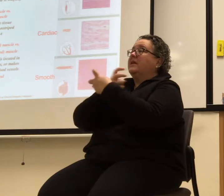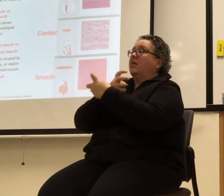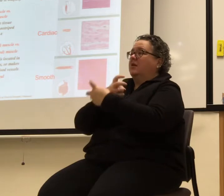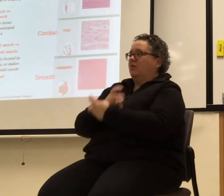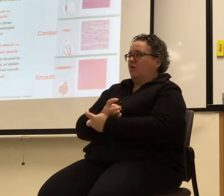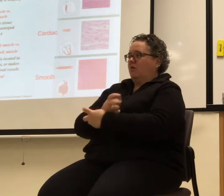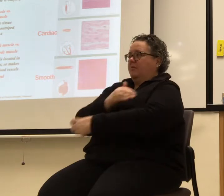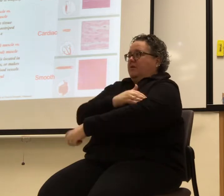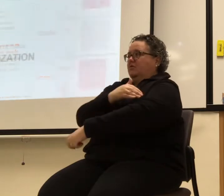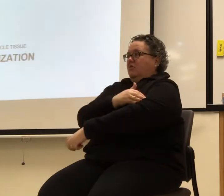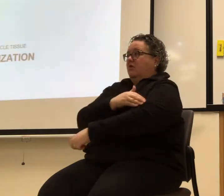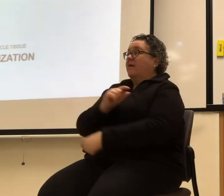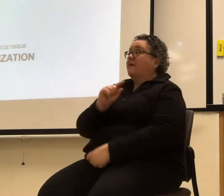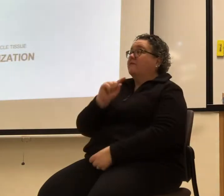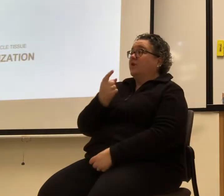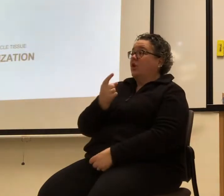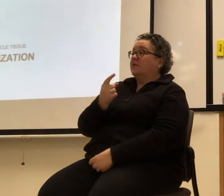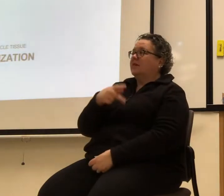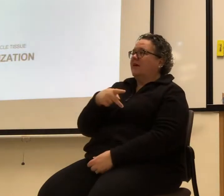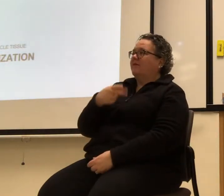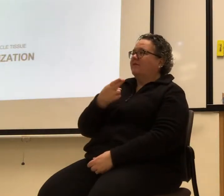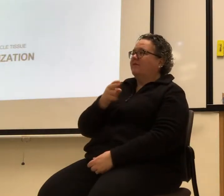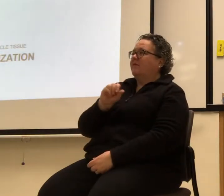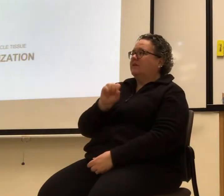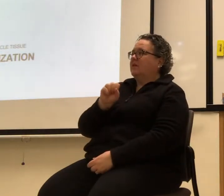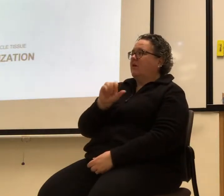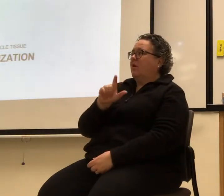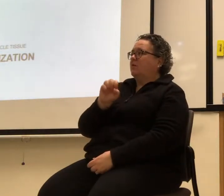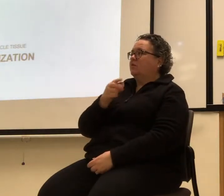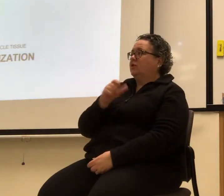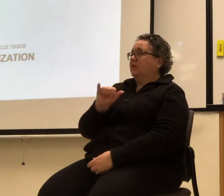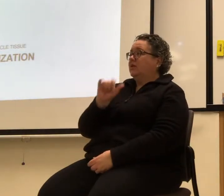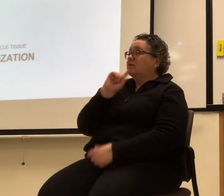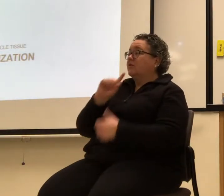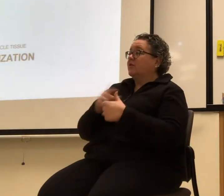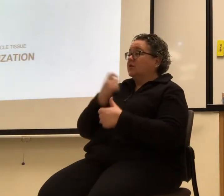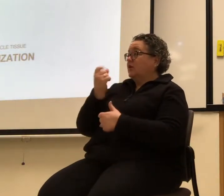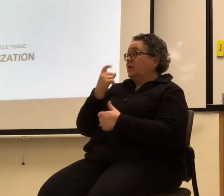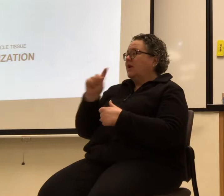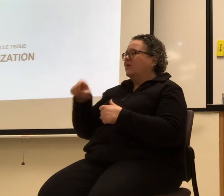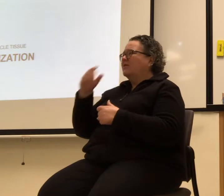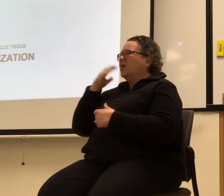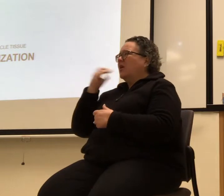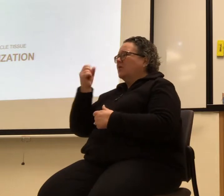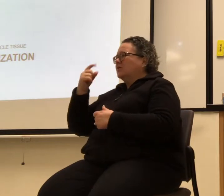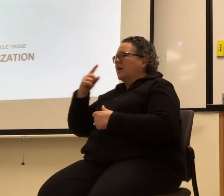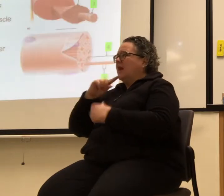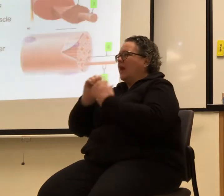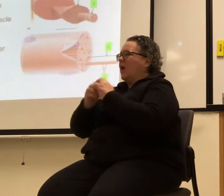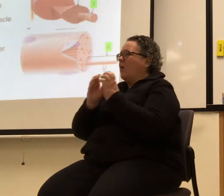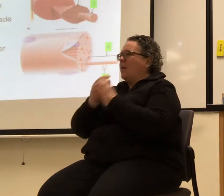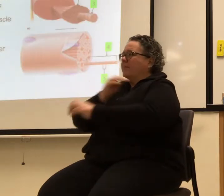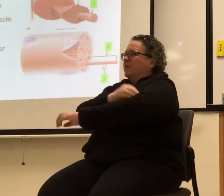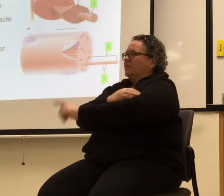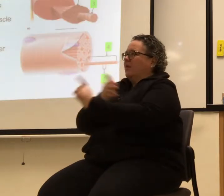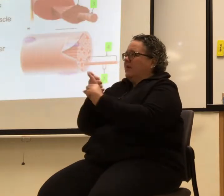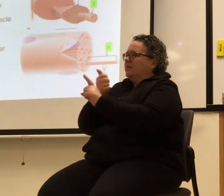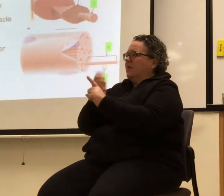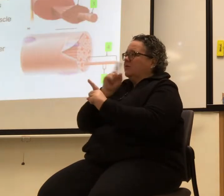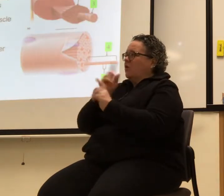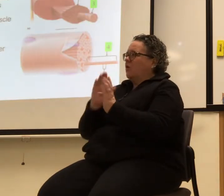muscles. First, the physiology, and to understand the physiology, you at least have to know how muscles are organized. So you have a good figure in your book.